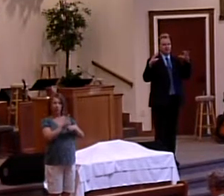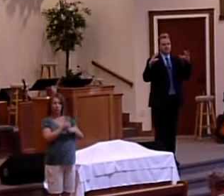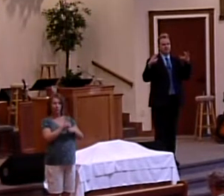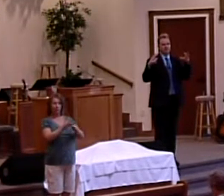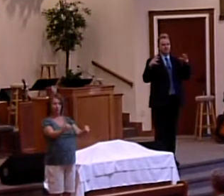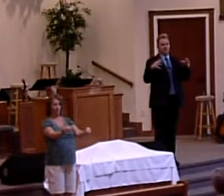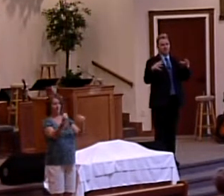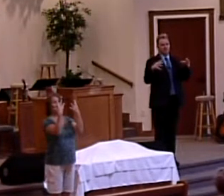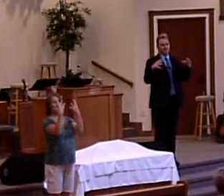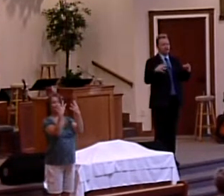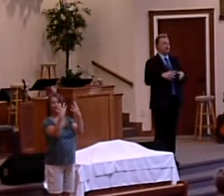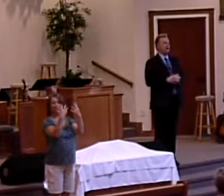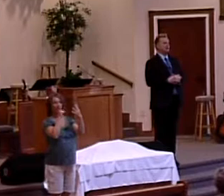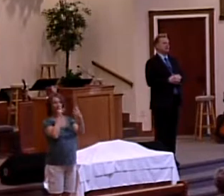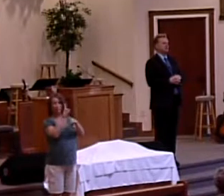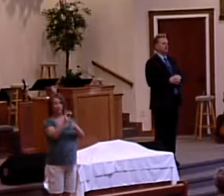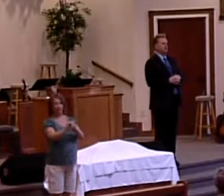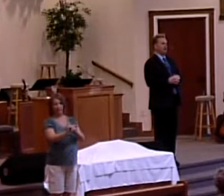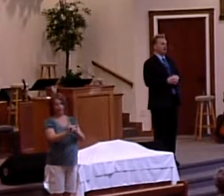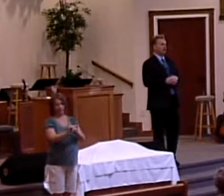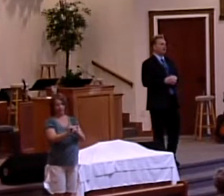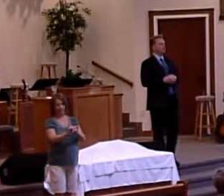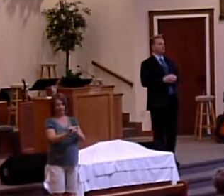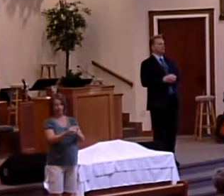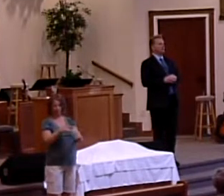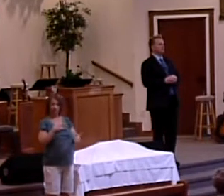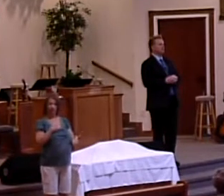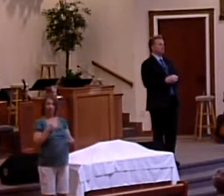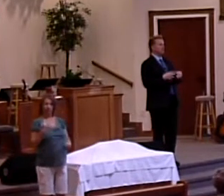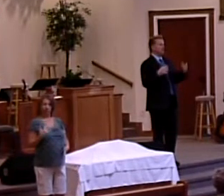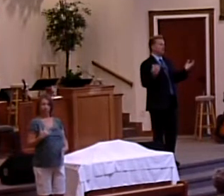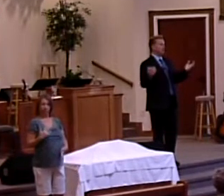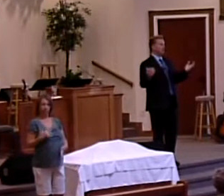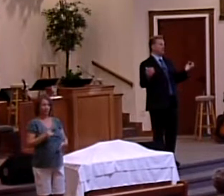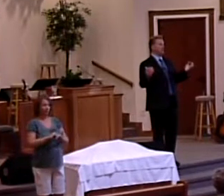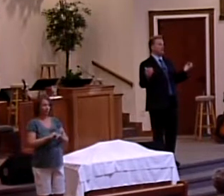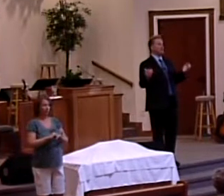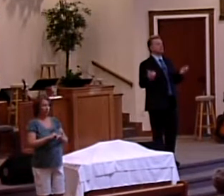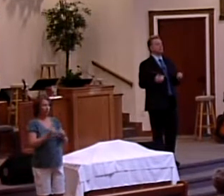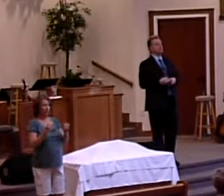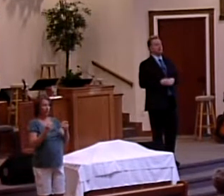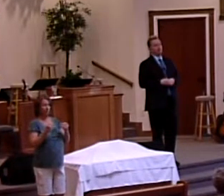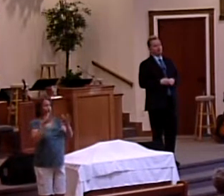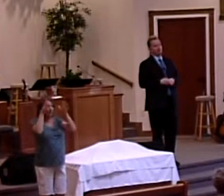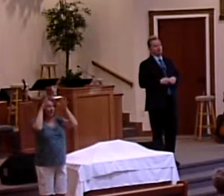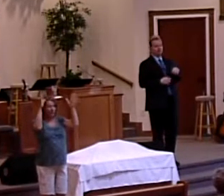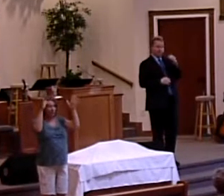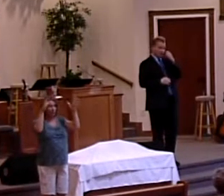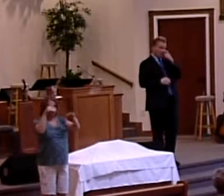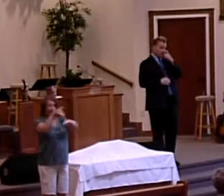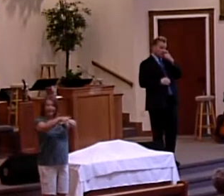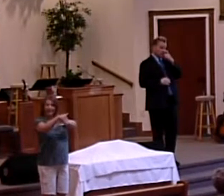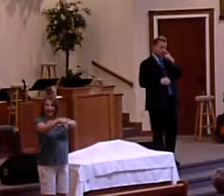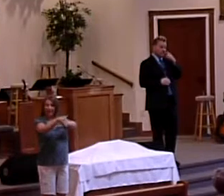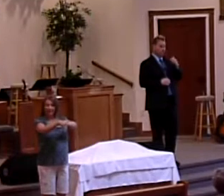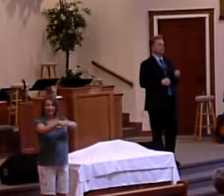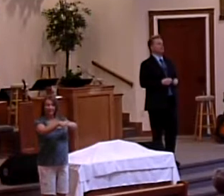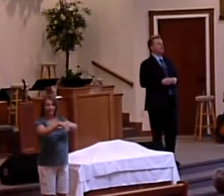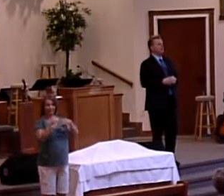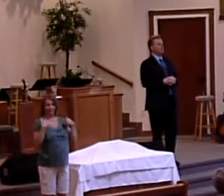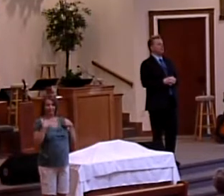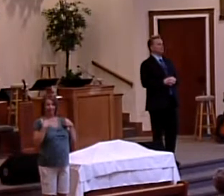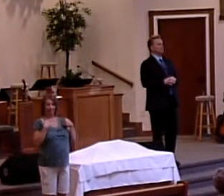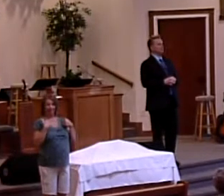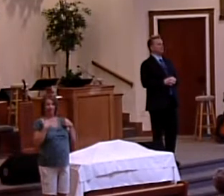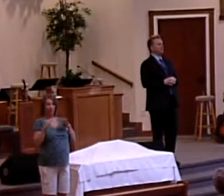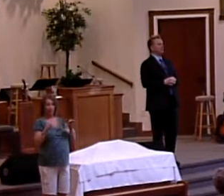headlights shine in her eyes. And a lot of deer, you know, they spend the nighttime traveling. They are nocturnal. They